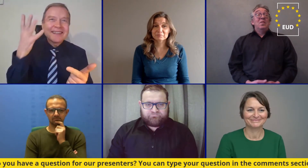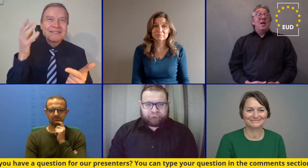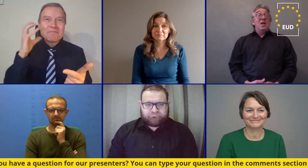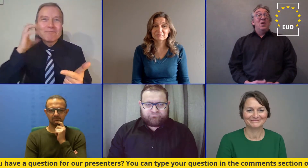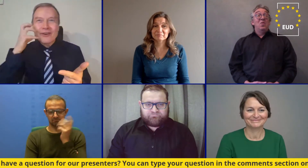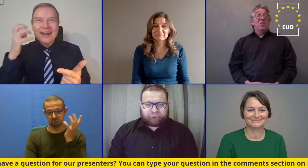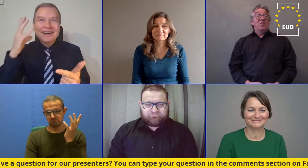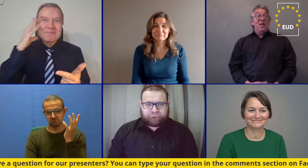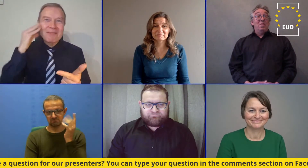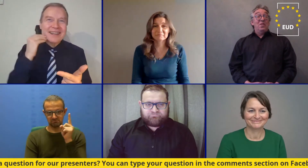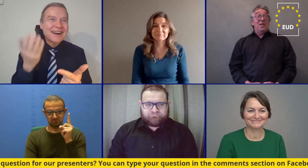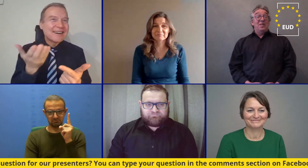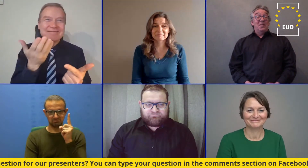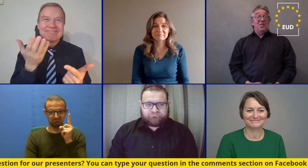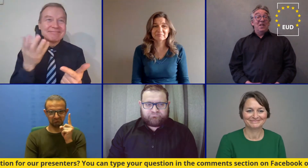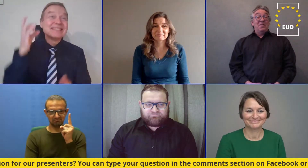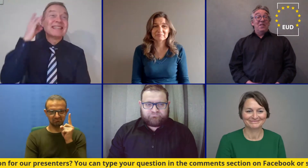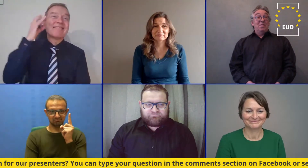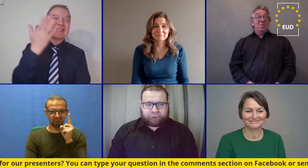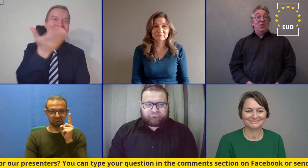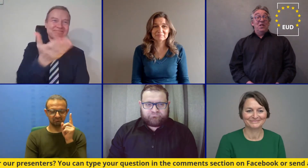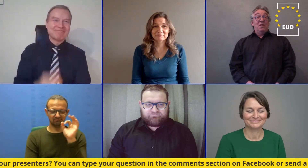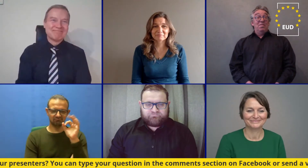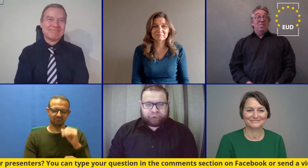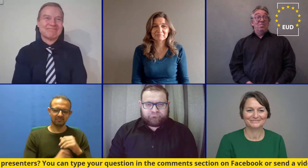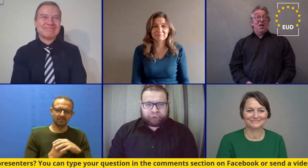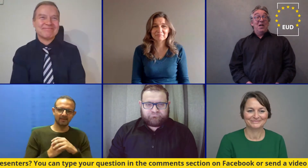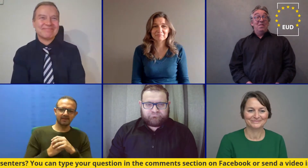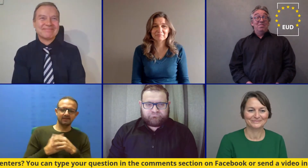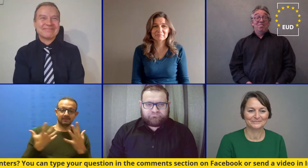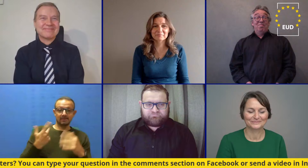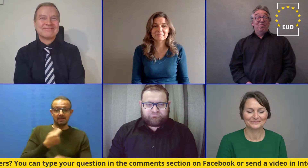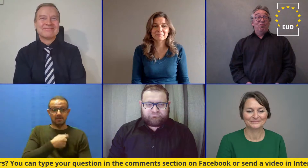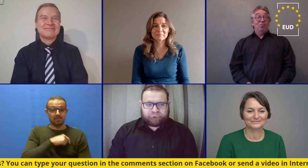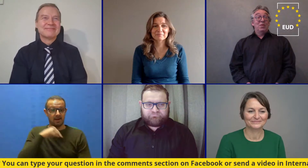Okay, who of the three presenters? David, Bojan, Maya?